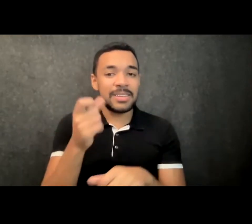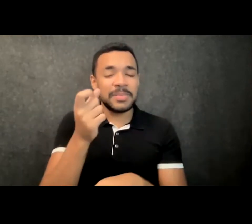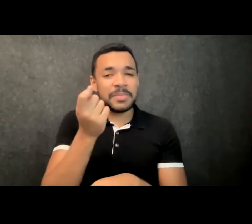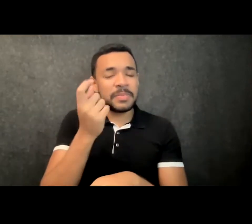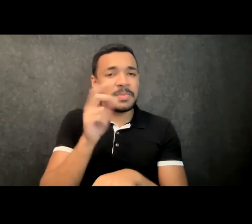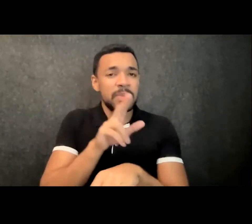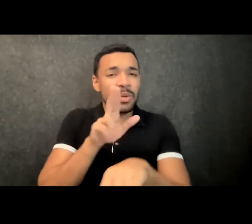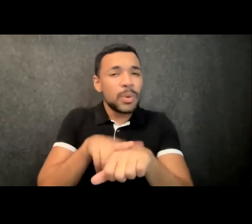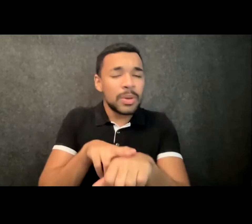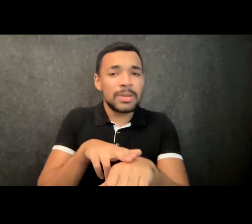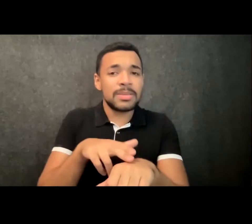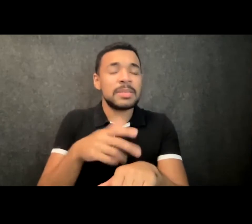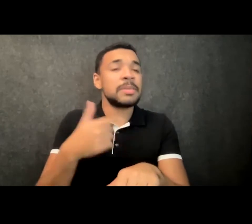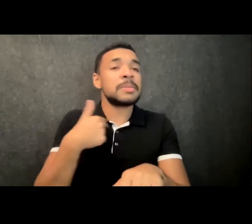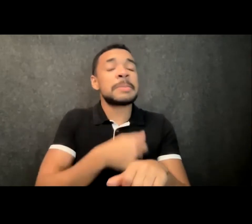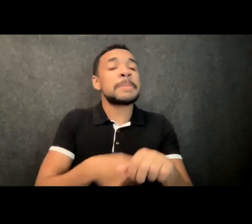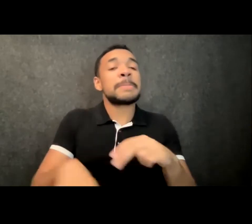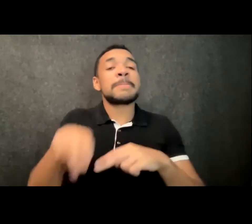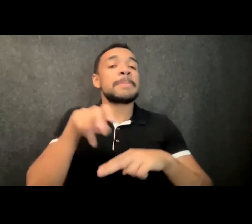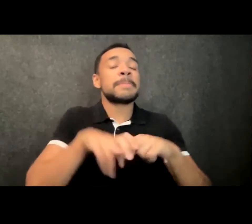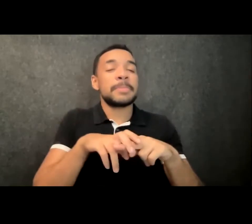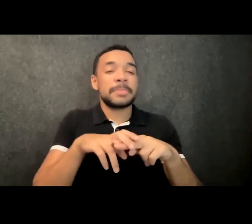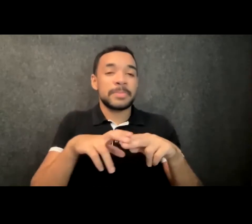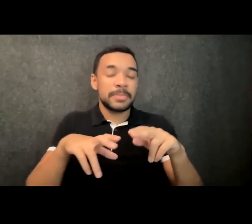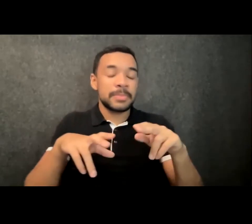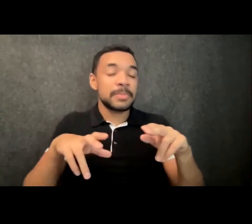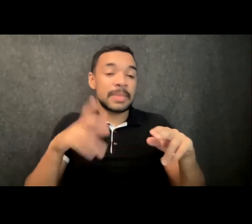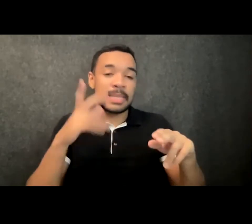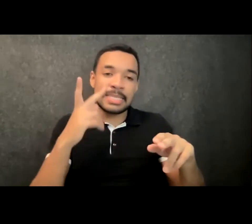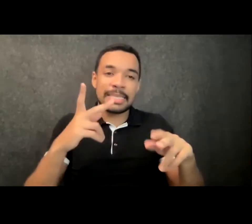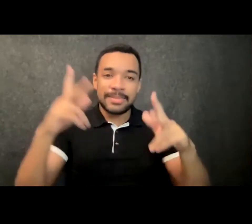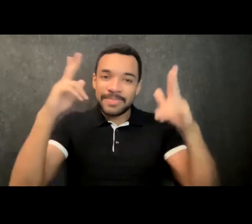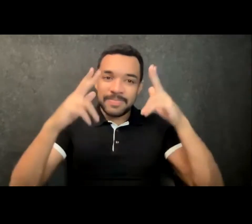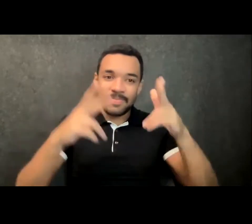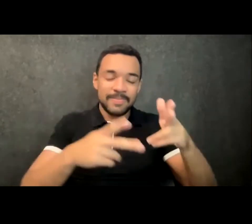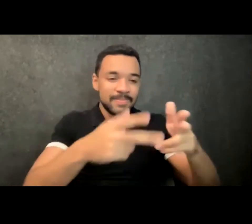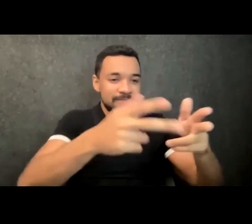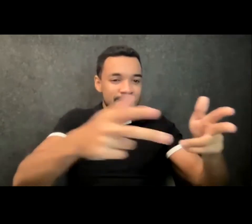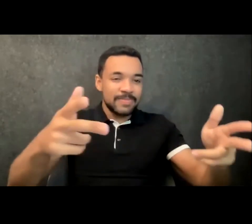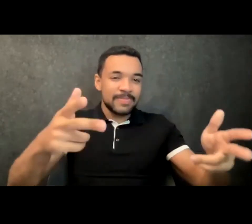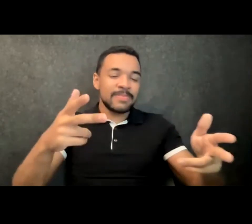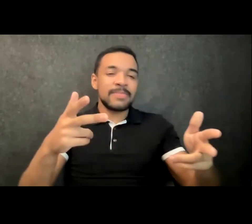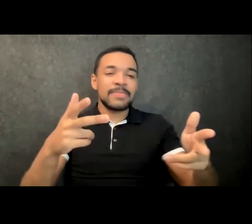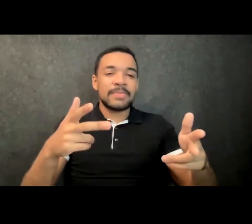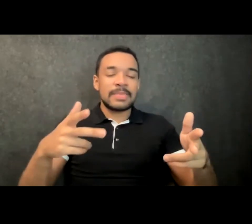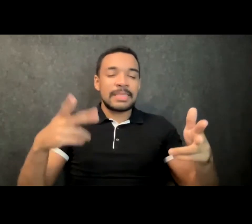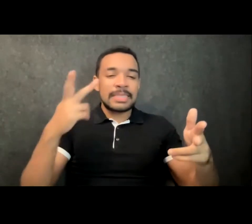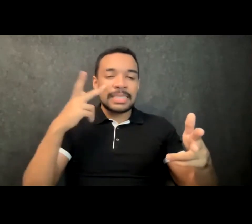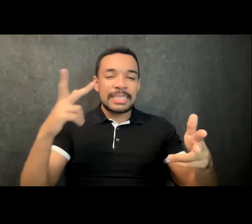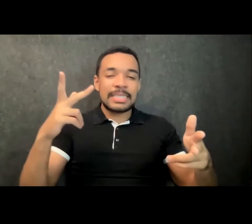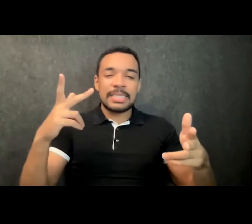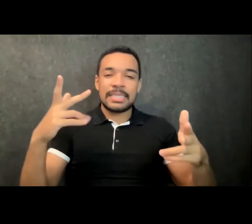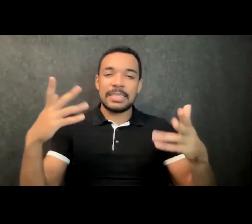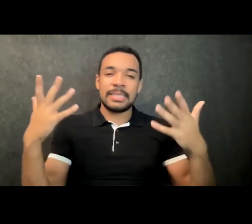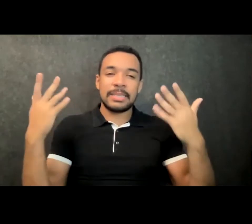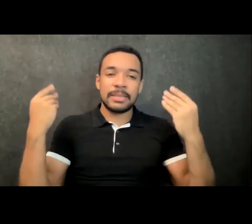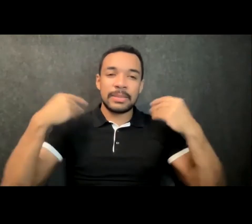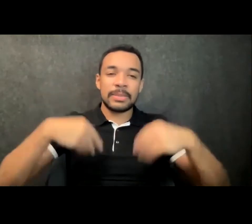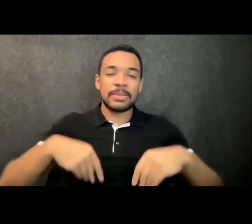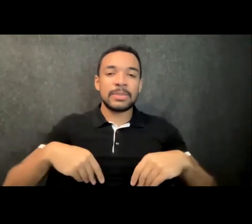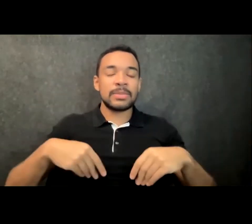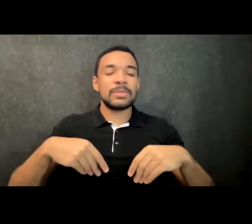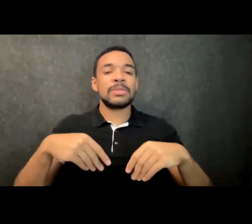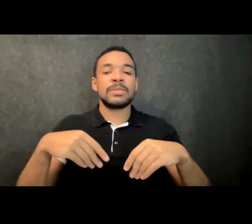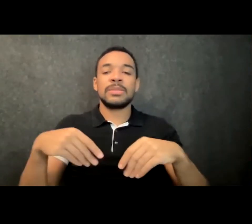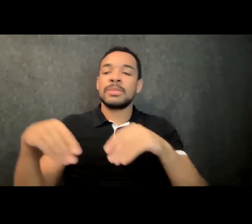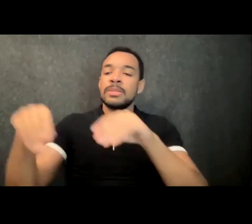her booth, stylists swept, gathered tools, picked up used smocks, and I realized Crystal was staying late on a